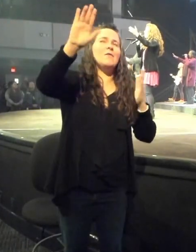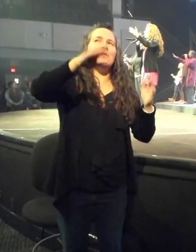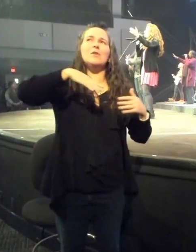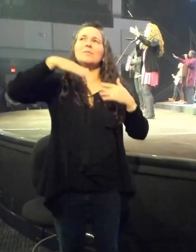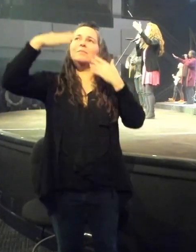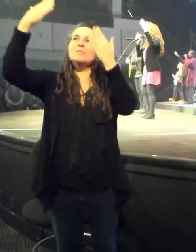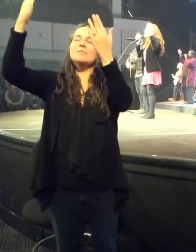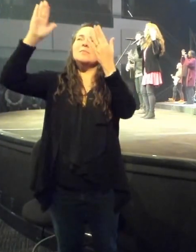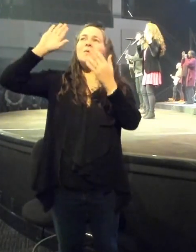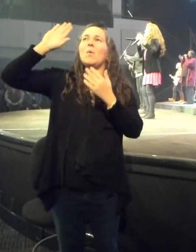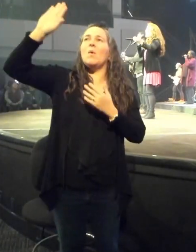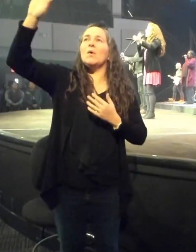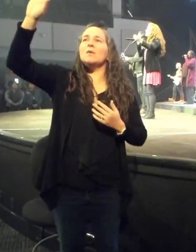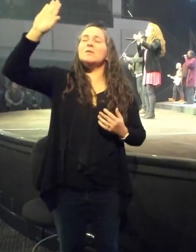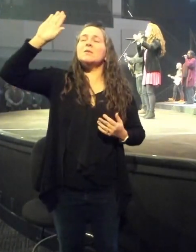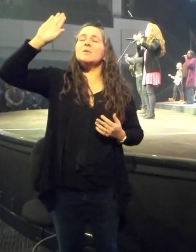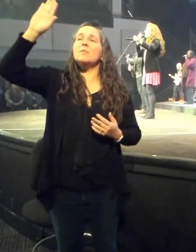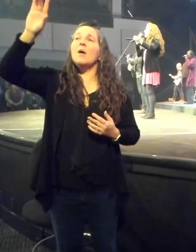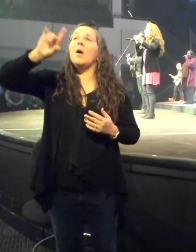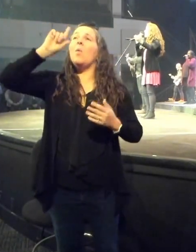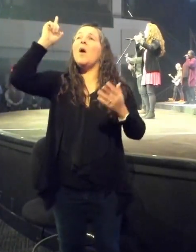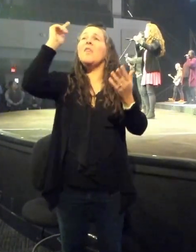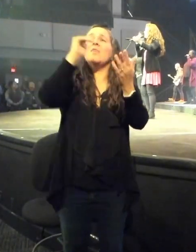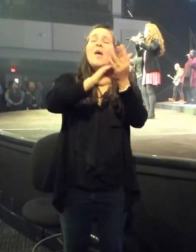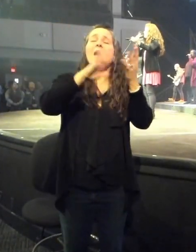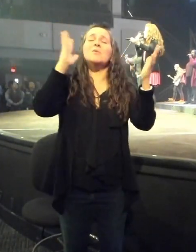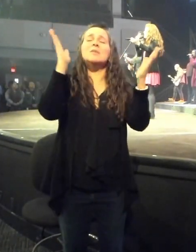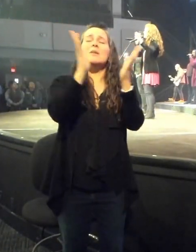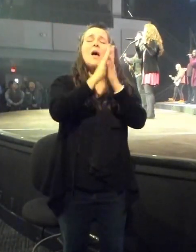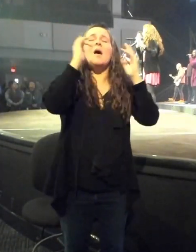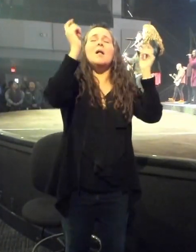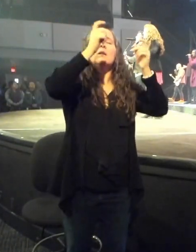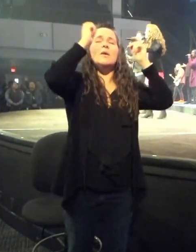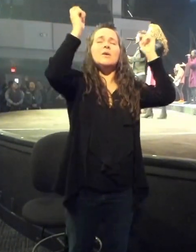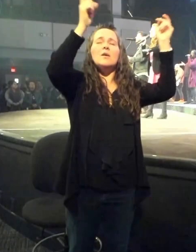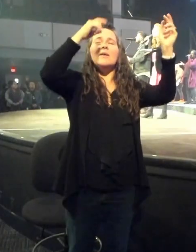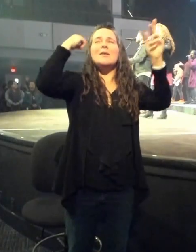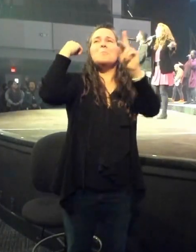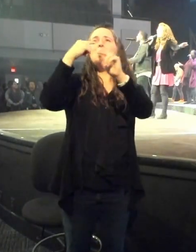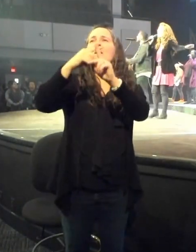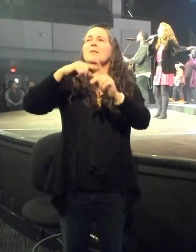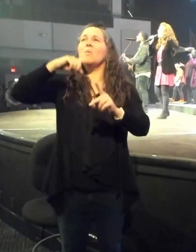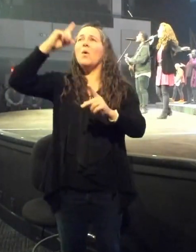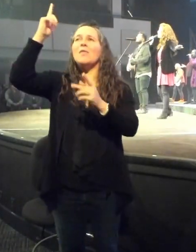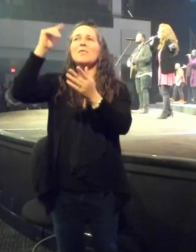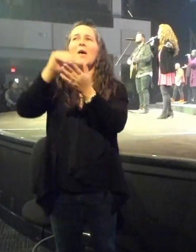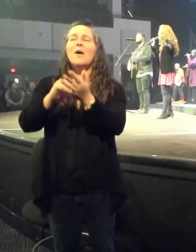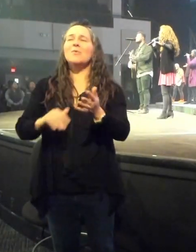A thousand hallelujahs to the thousand.